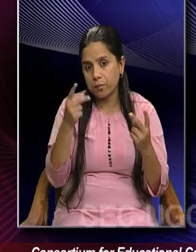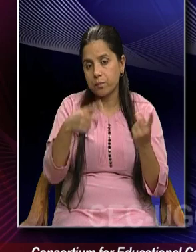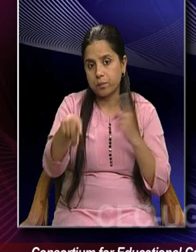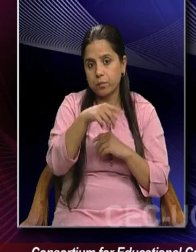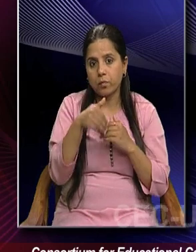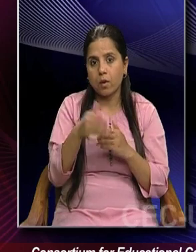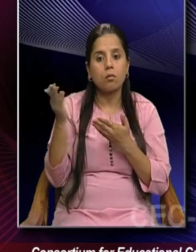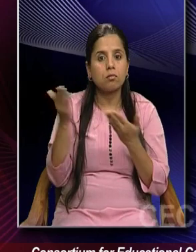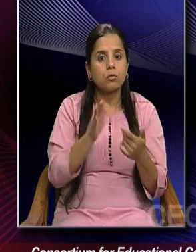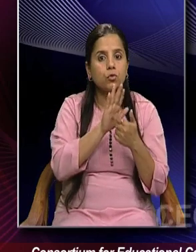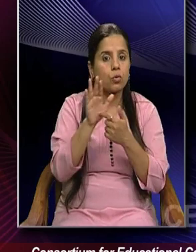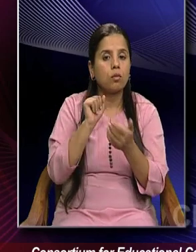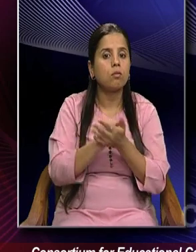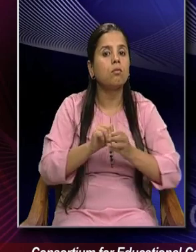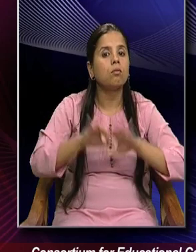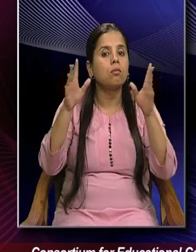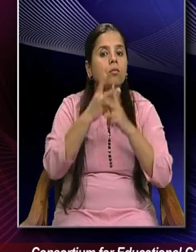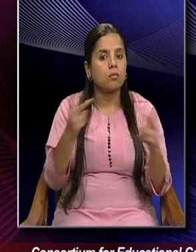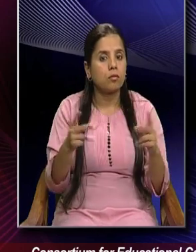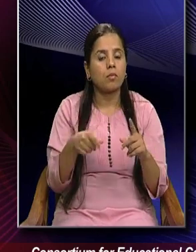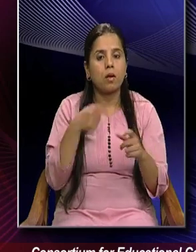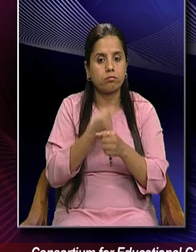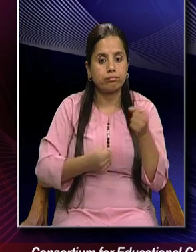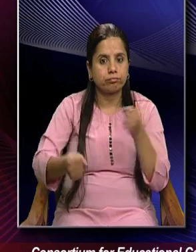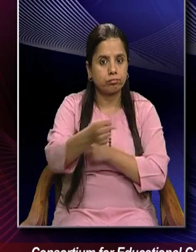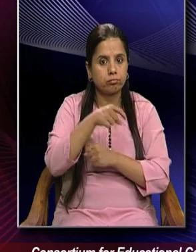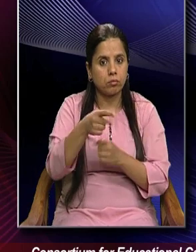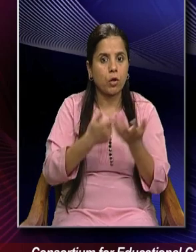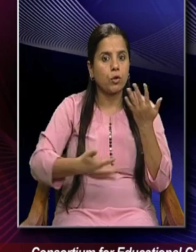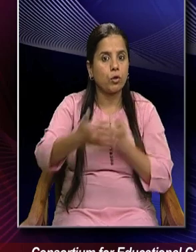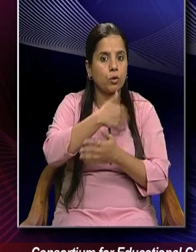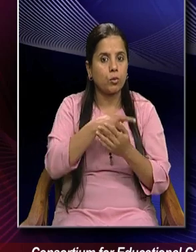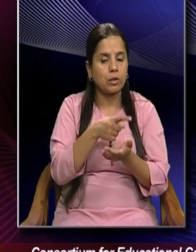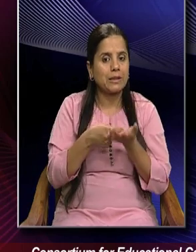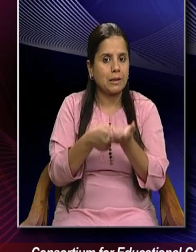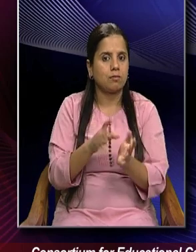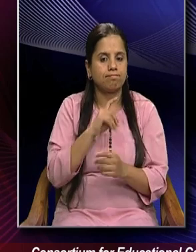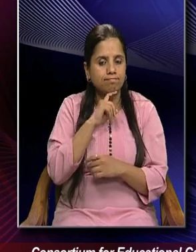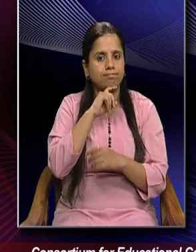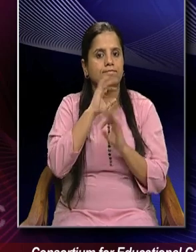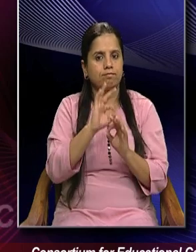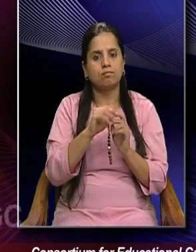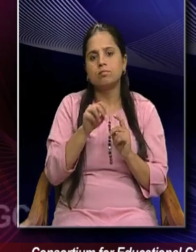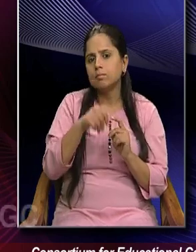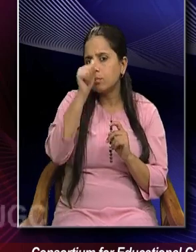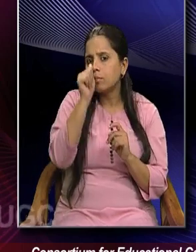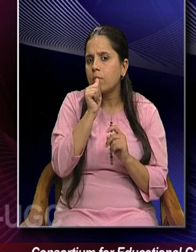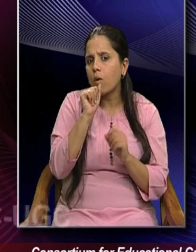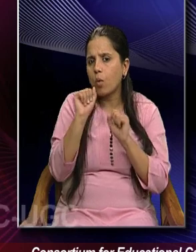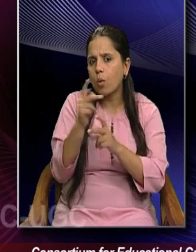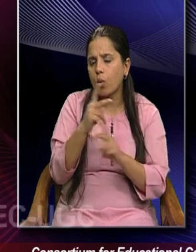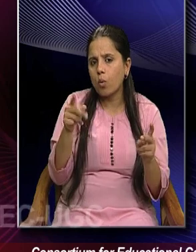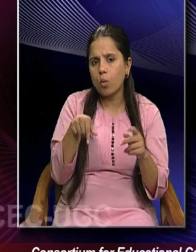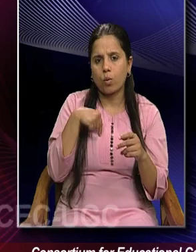going to broadcast or publish. Empathy in reporting. Respect dignity and privacy of victims.